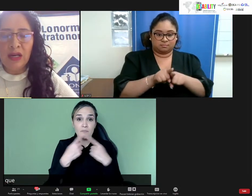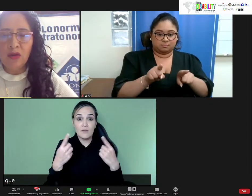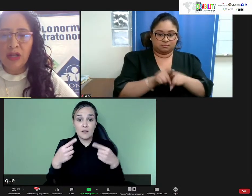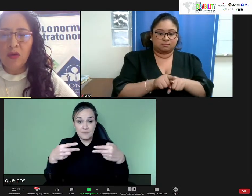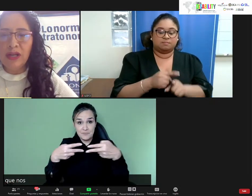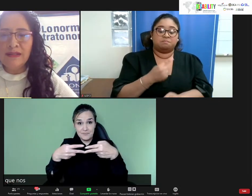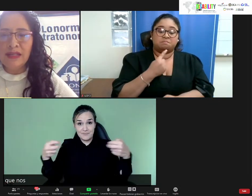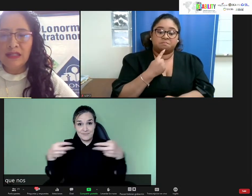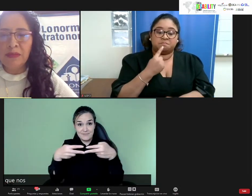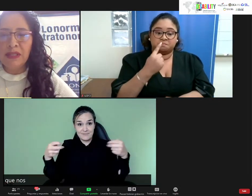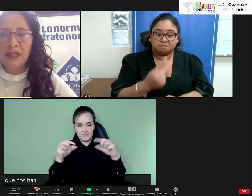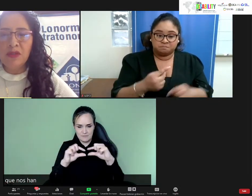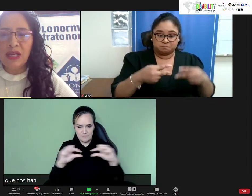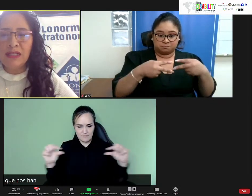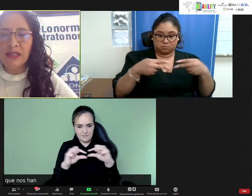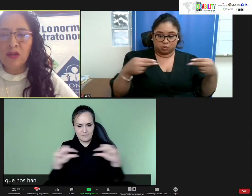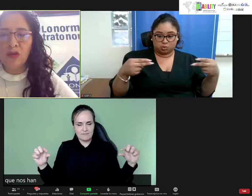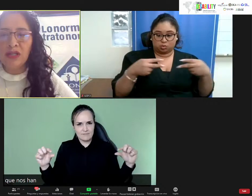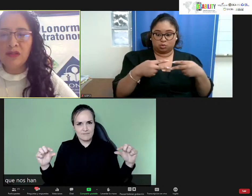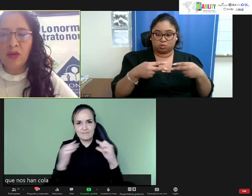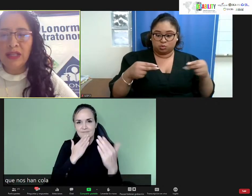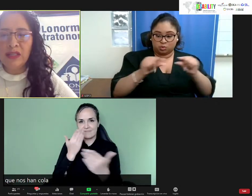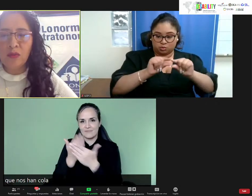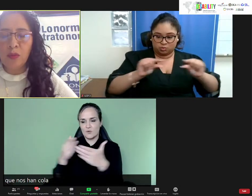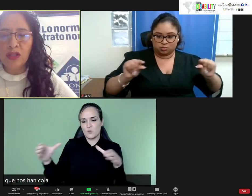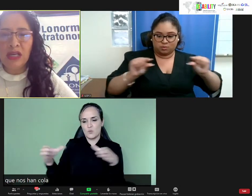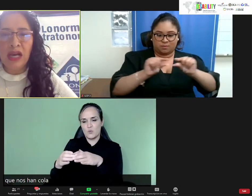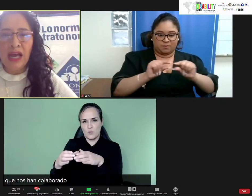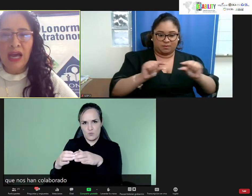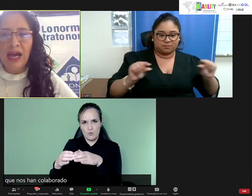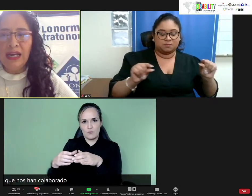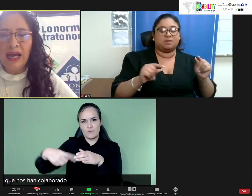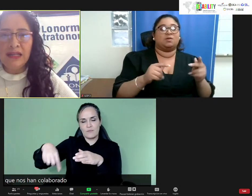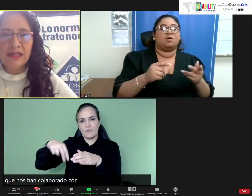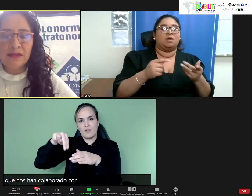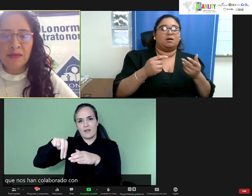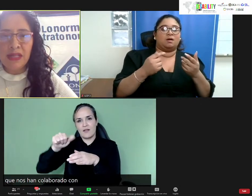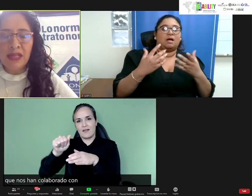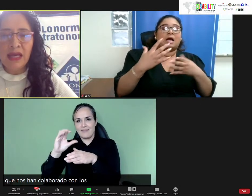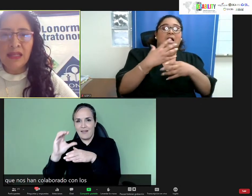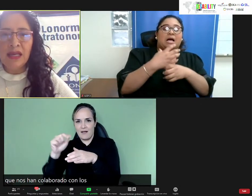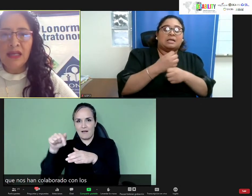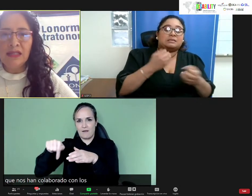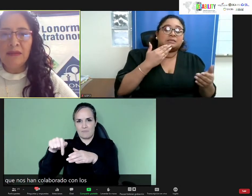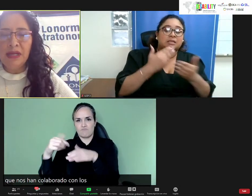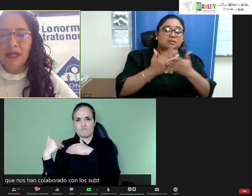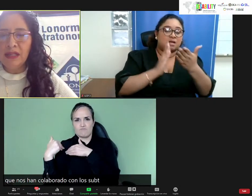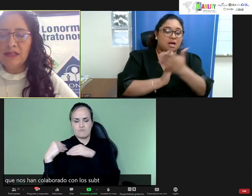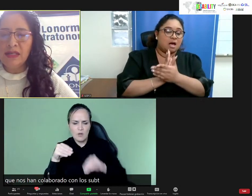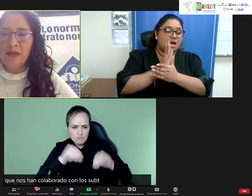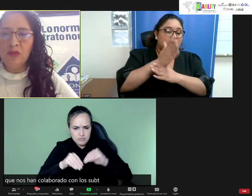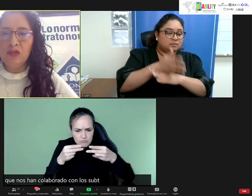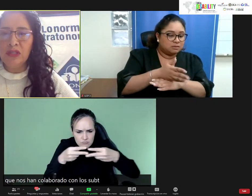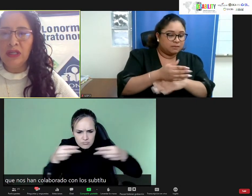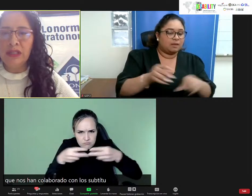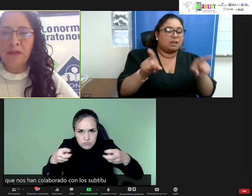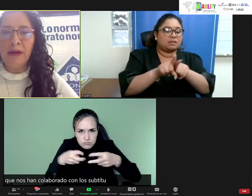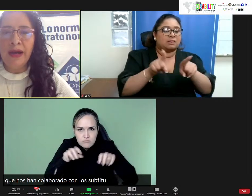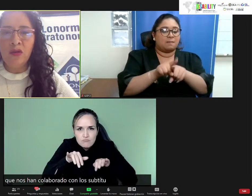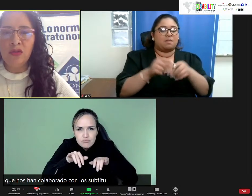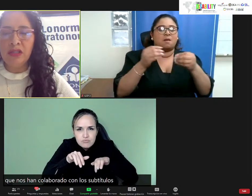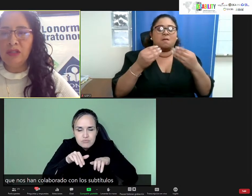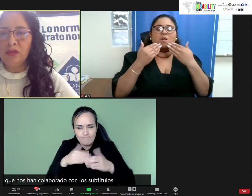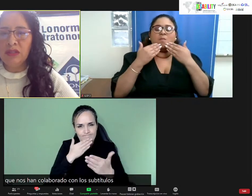to say that this subtitling was made against thanks to the nac the national